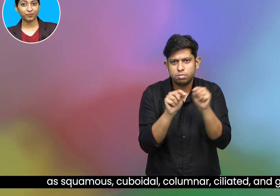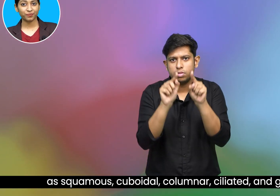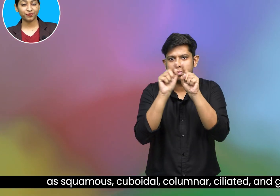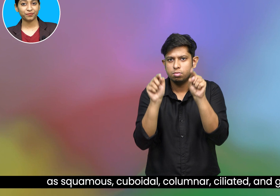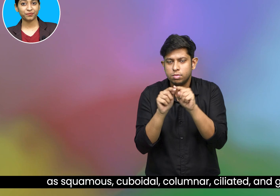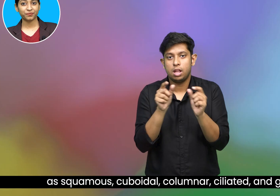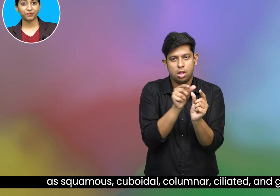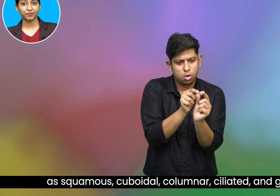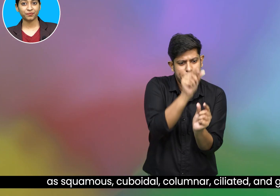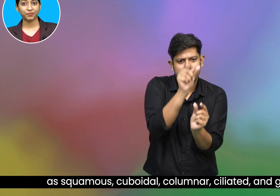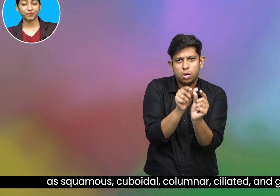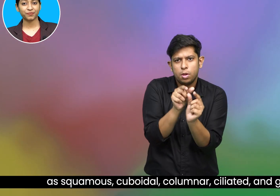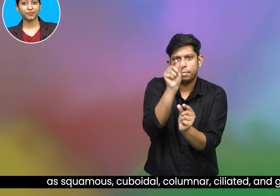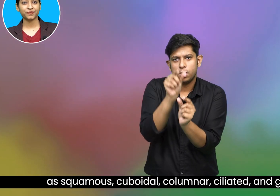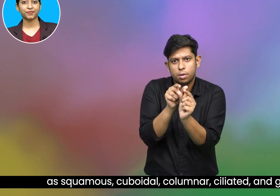columnar,